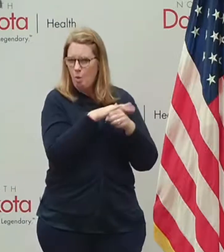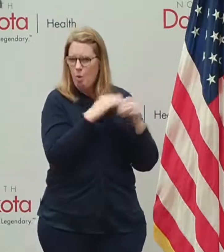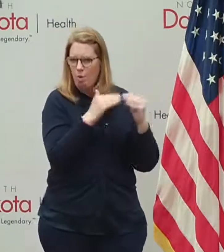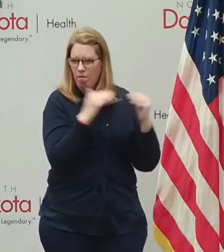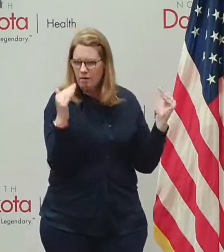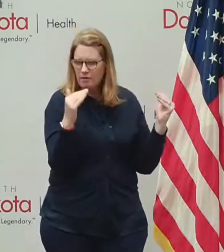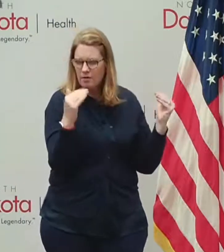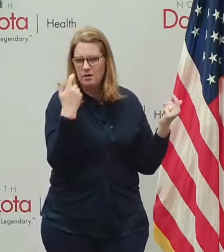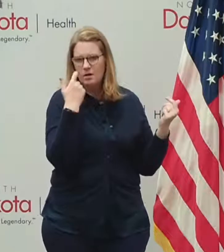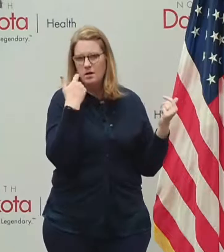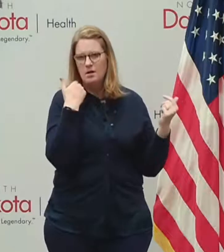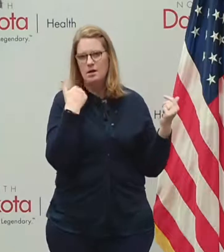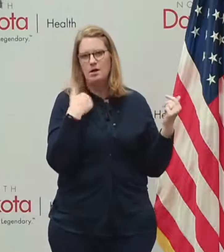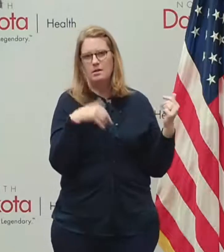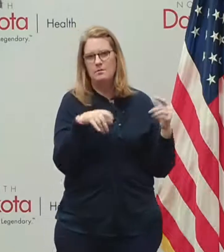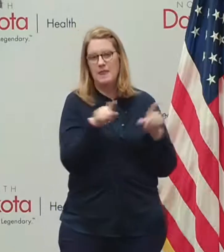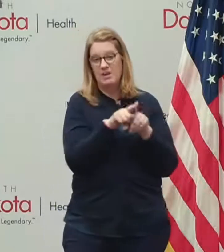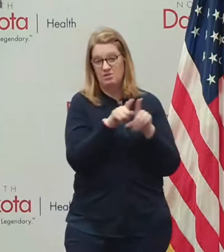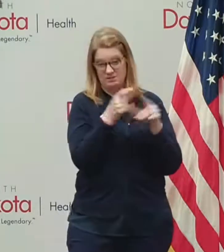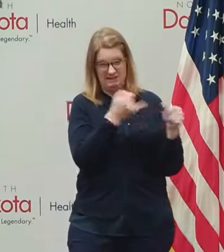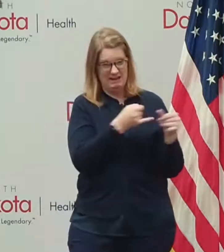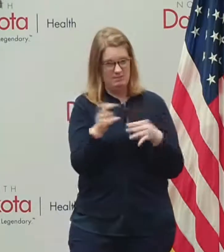the individual business level.